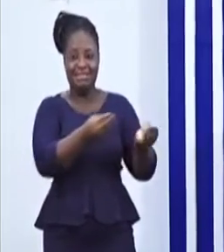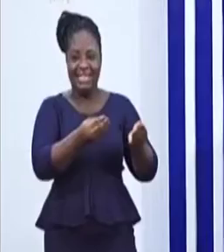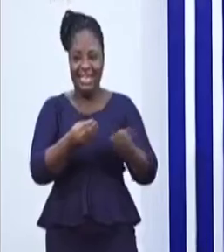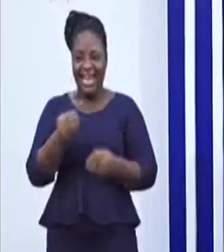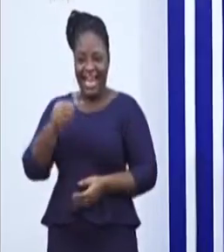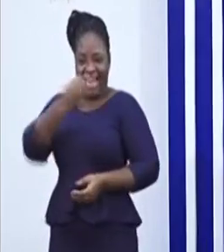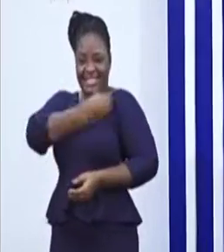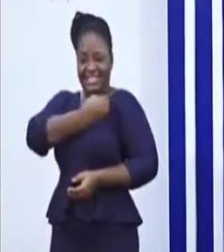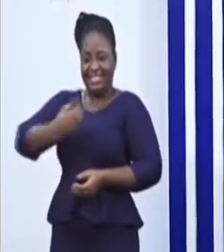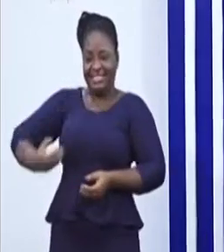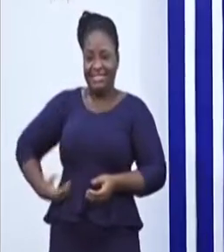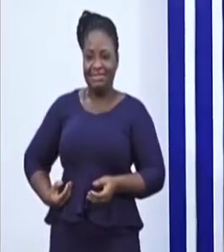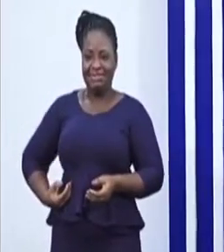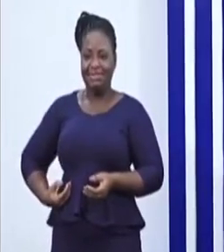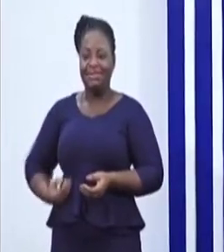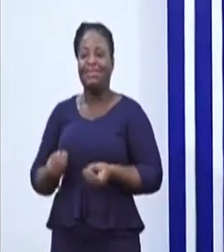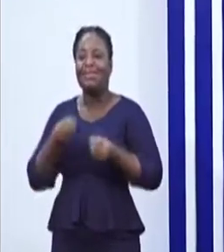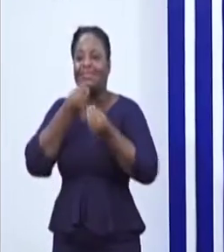Ghana,